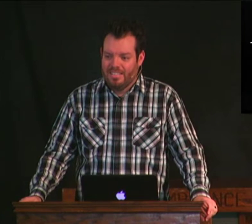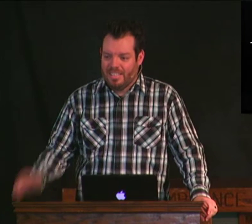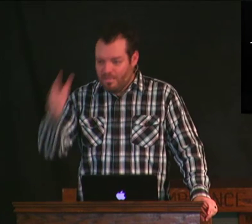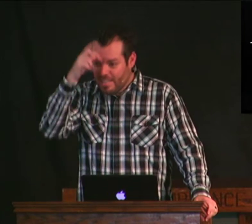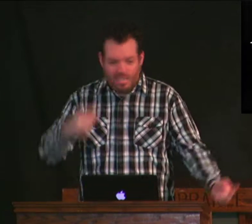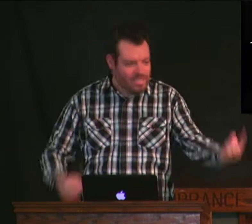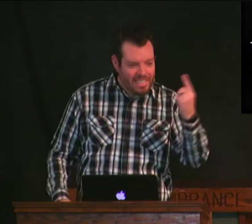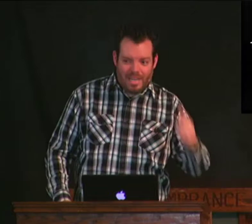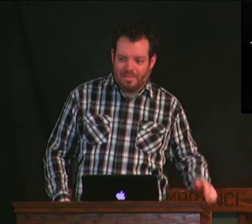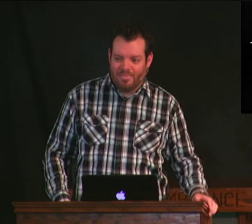Same with Satan, he's going to come.